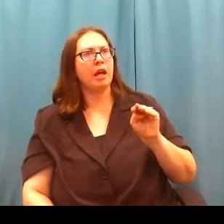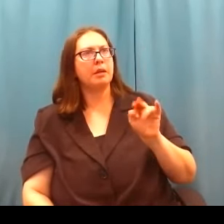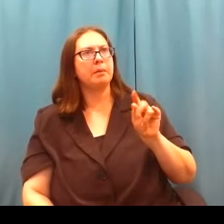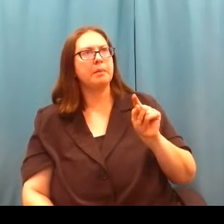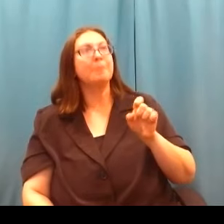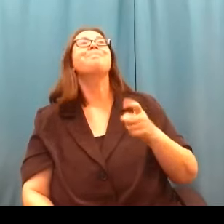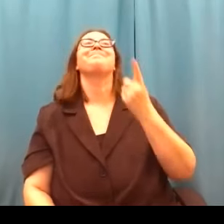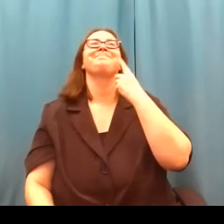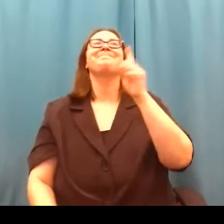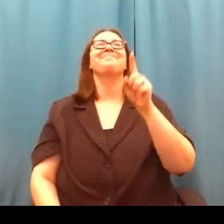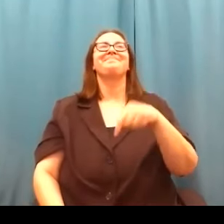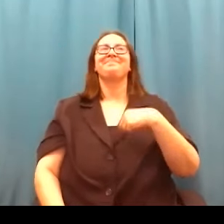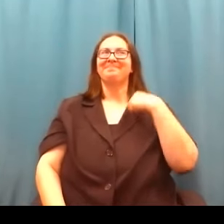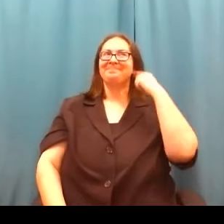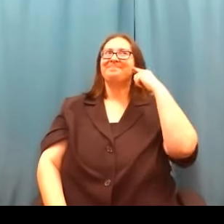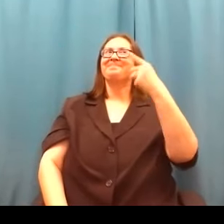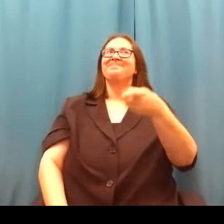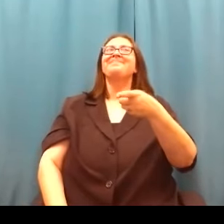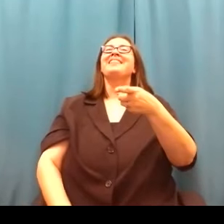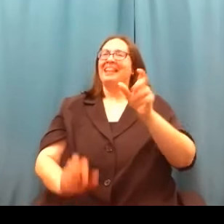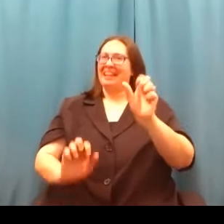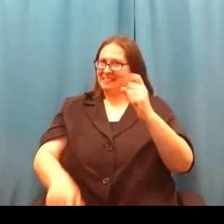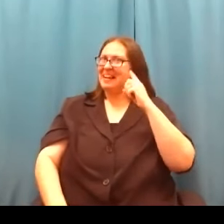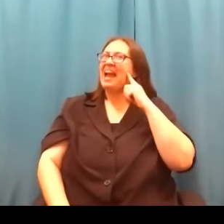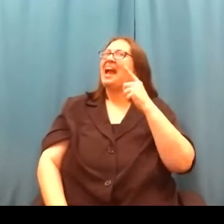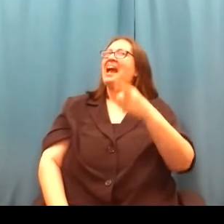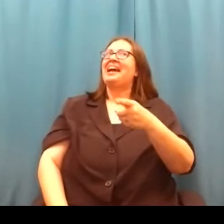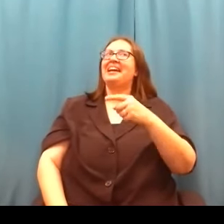Hello. There we go. We can hear you, Rachel.